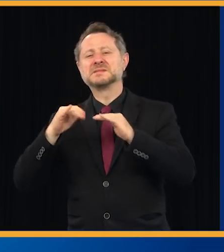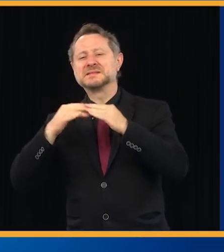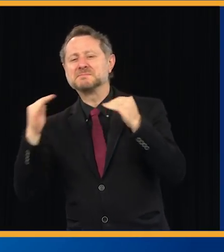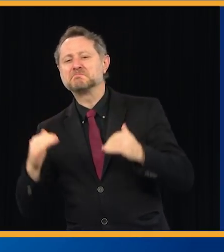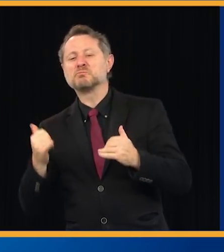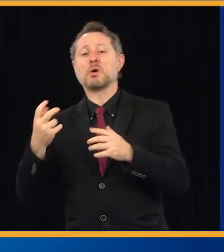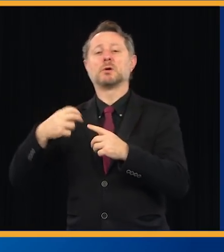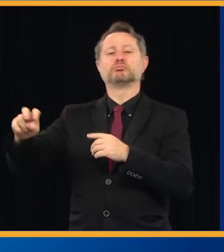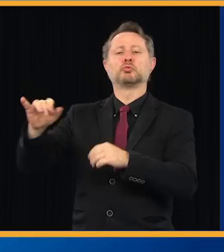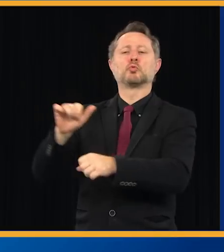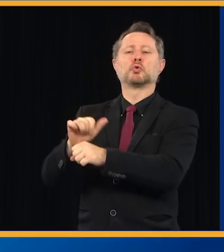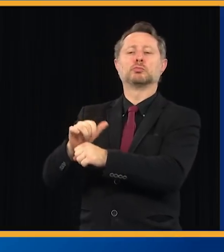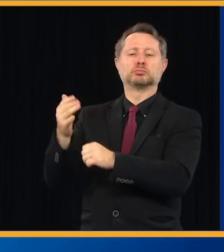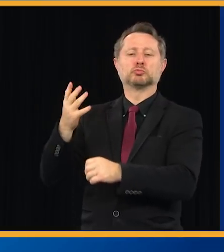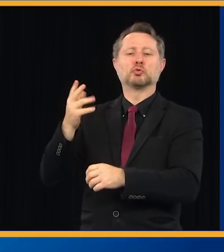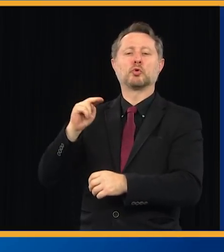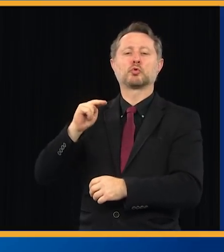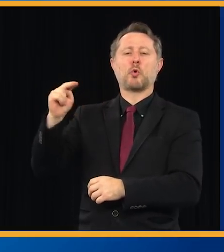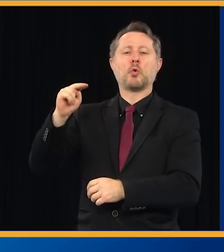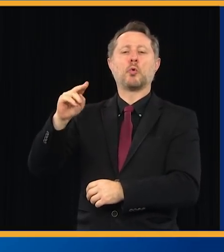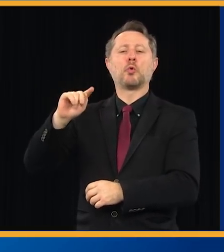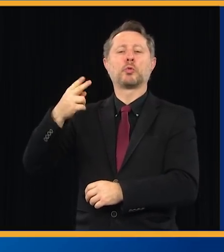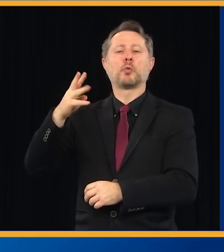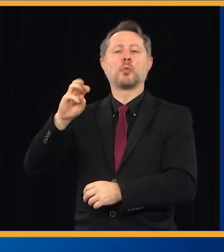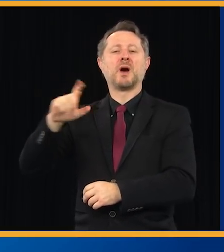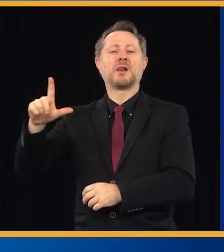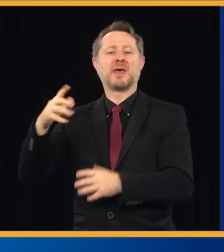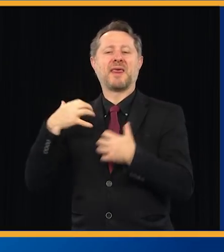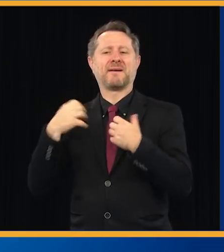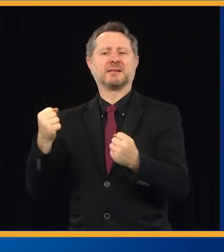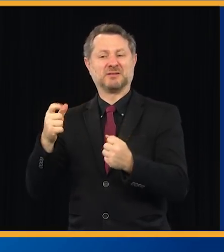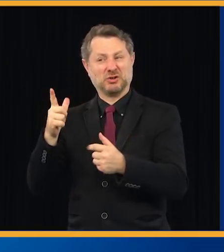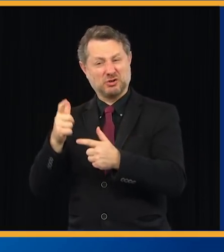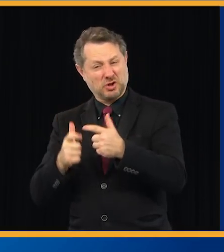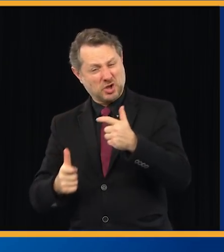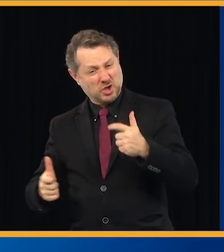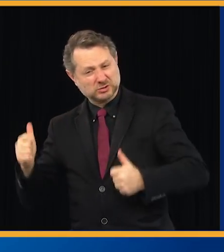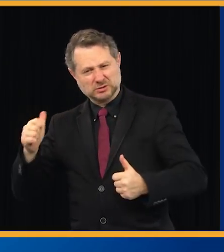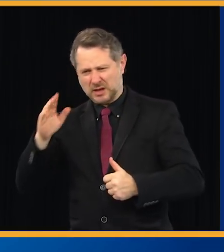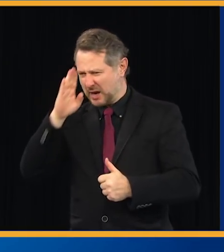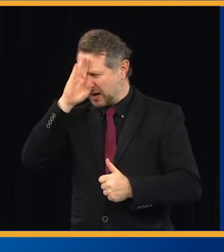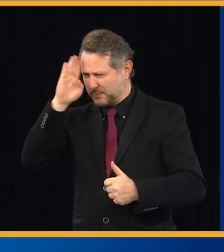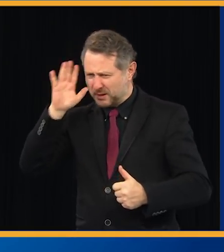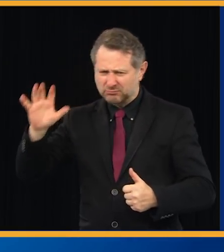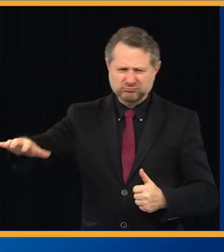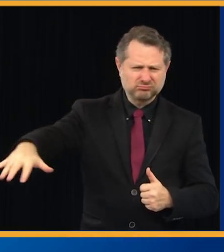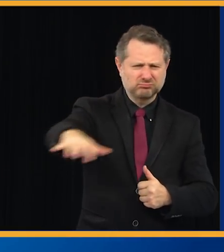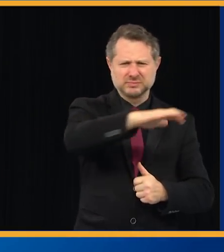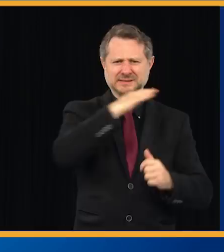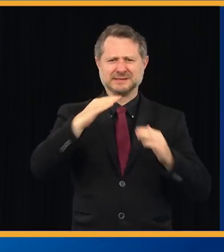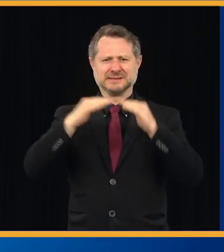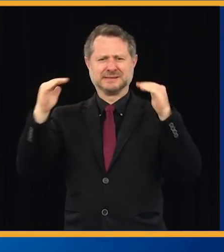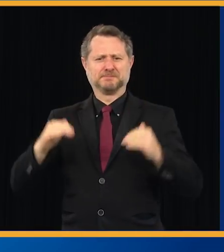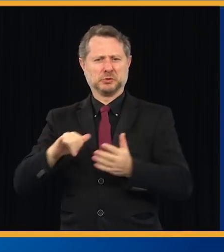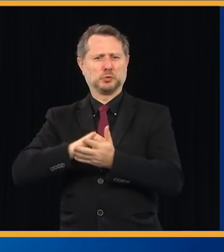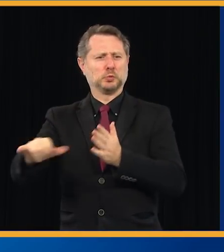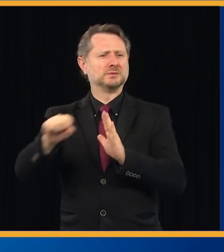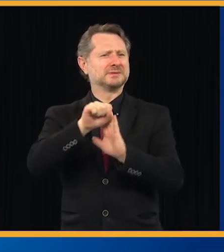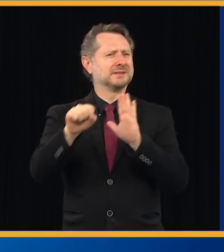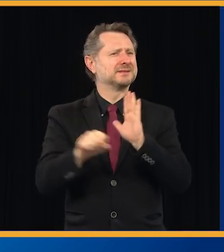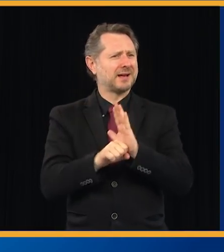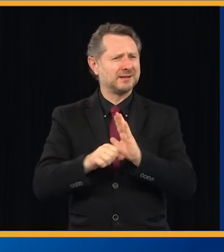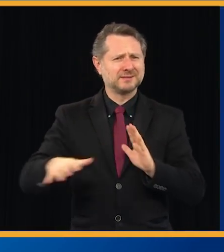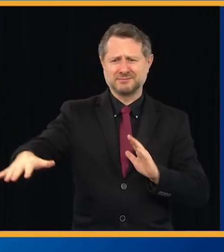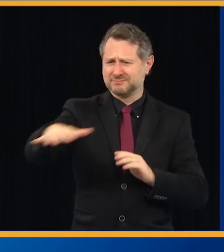Northwell Health System, which is the largest hospital system, health system in the state. And he's been extraordinarily